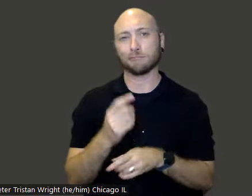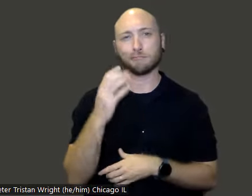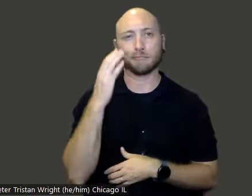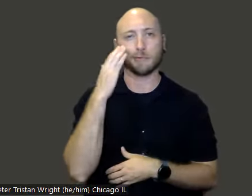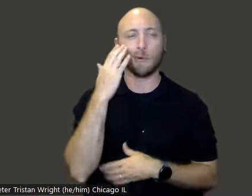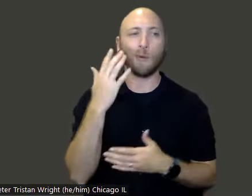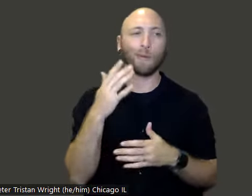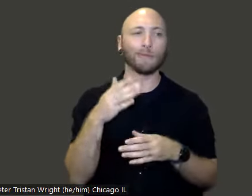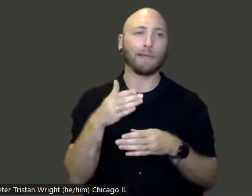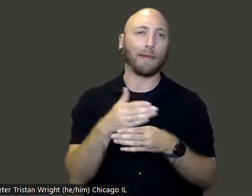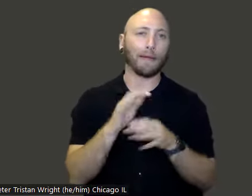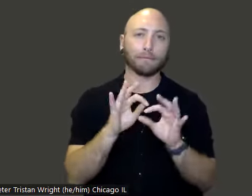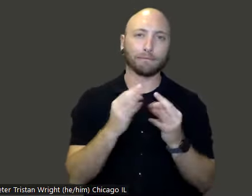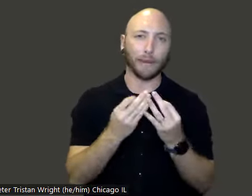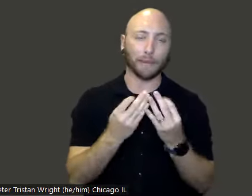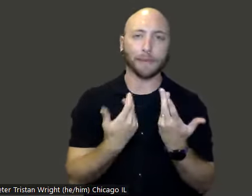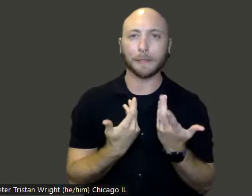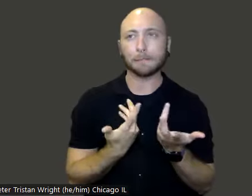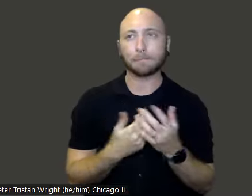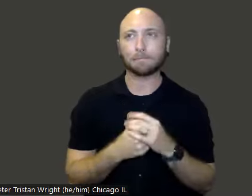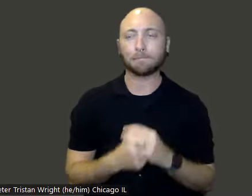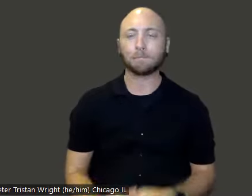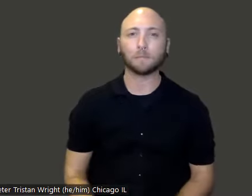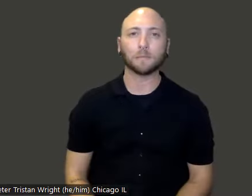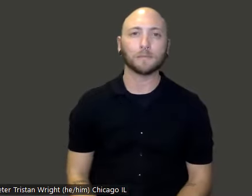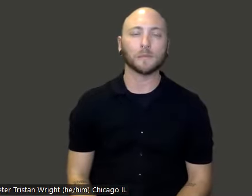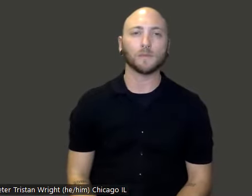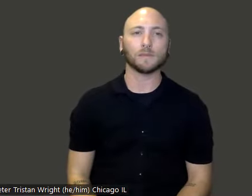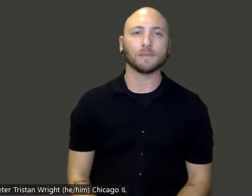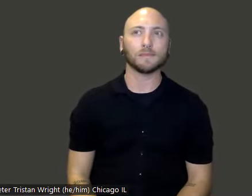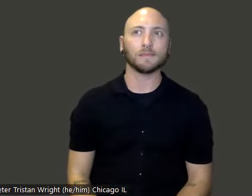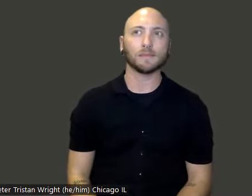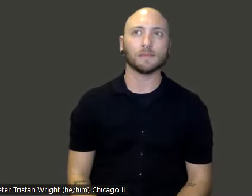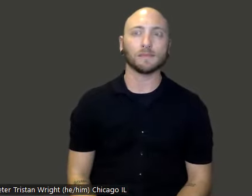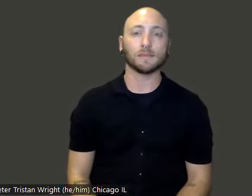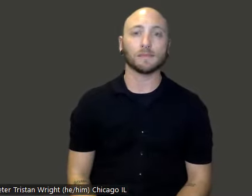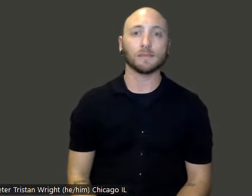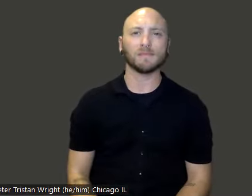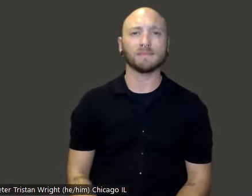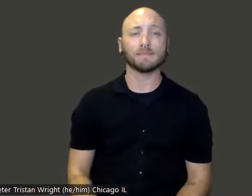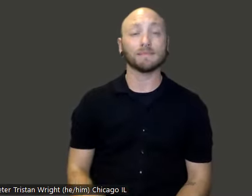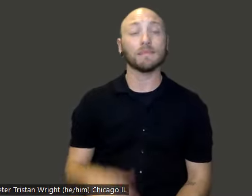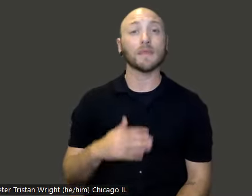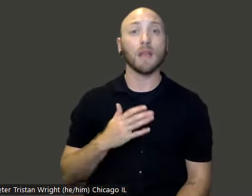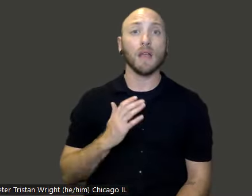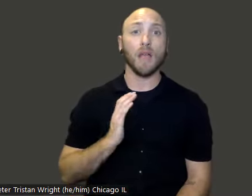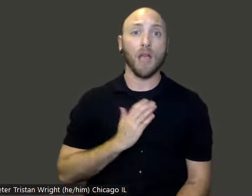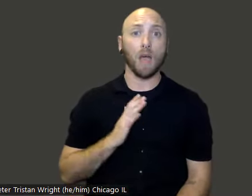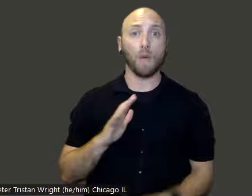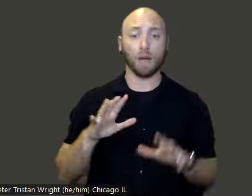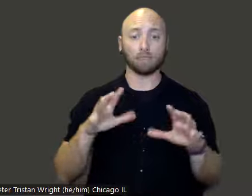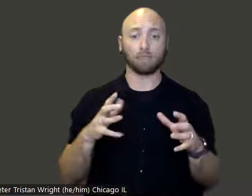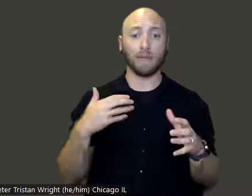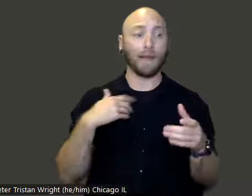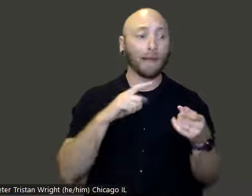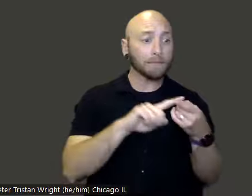We had a lot of, I had a lot of friends growing up. We had a lot of neighbors that I was